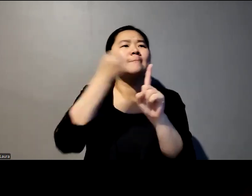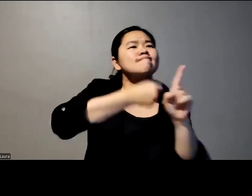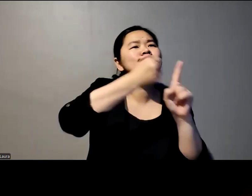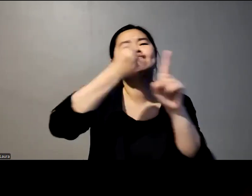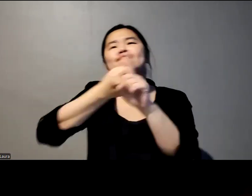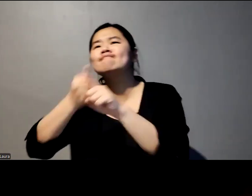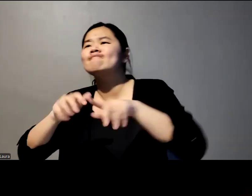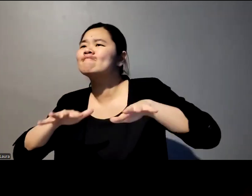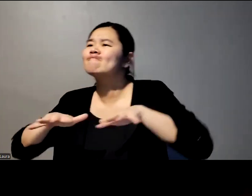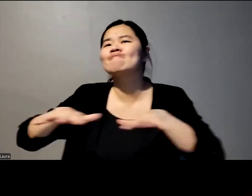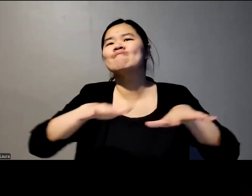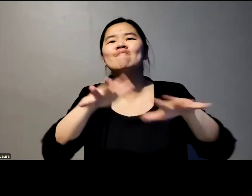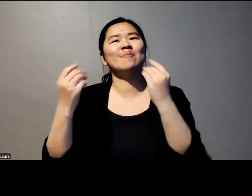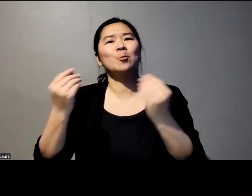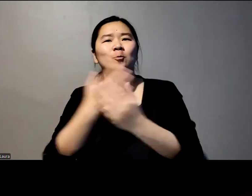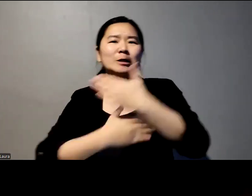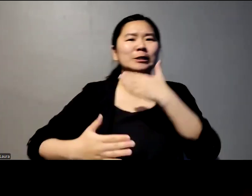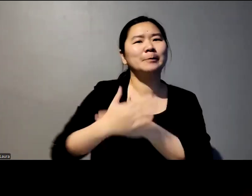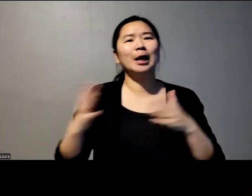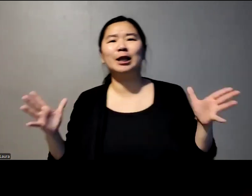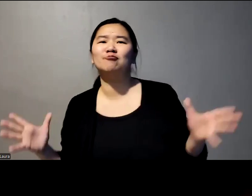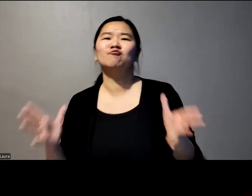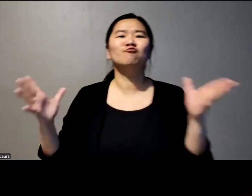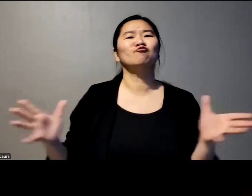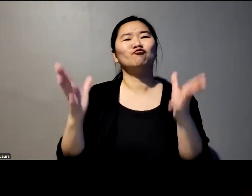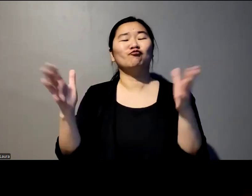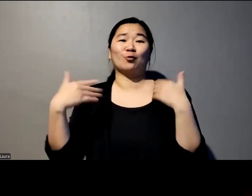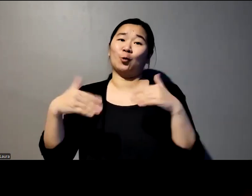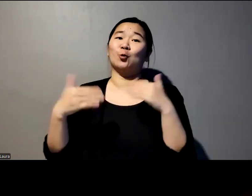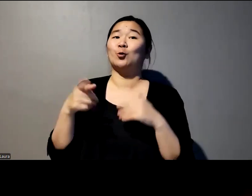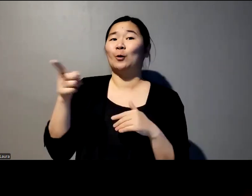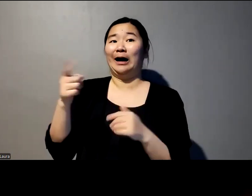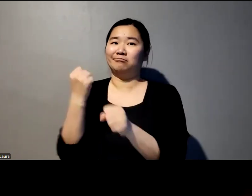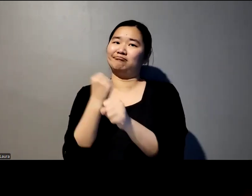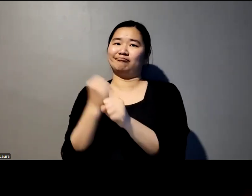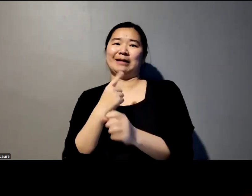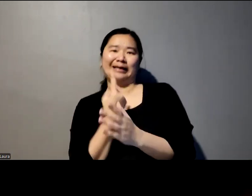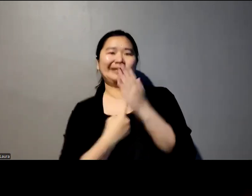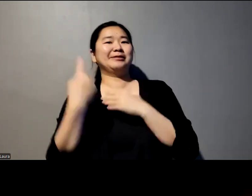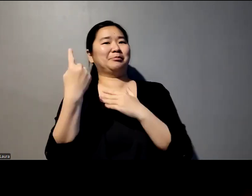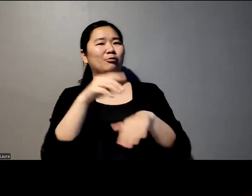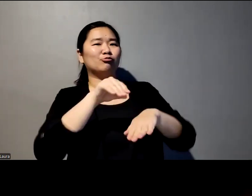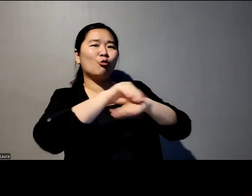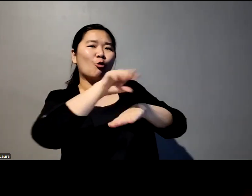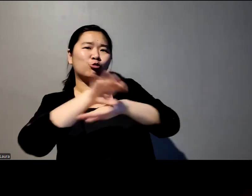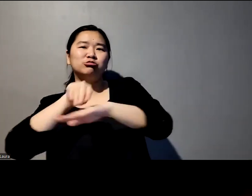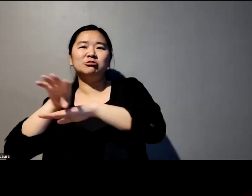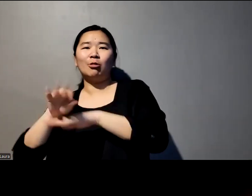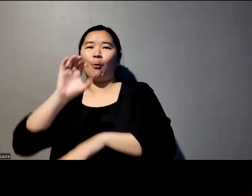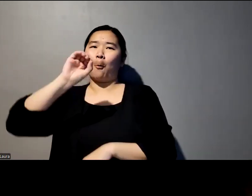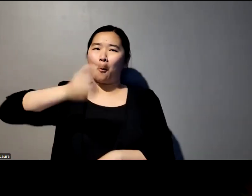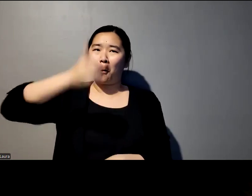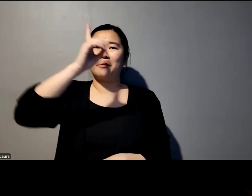agenda in Latin America. And Sylvia is actually going to reflect, I believe, on